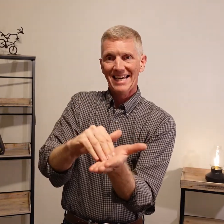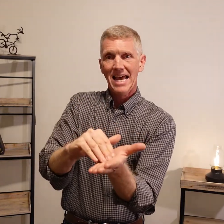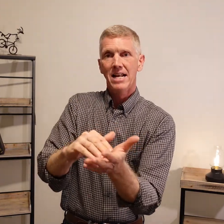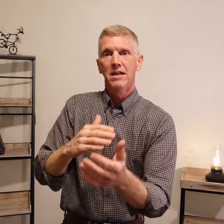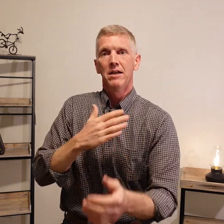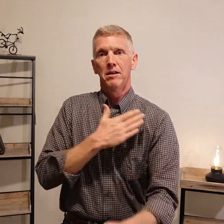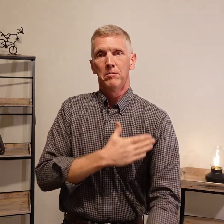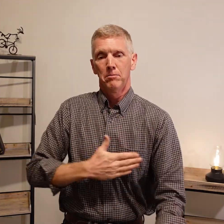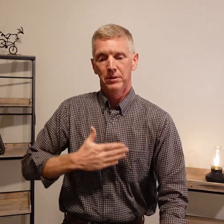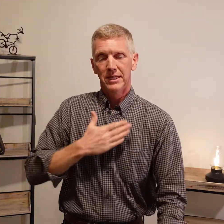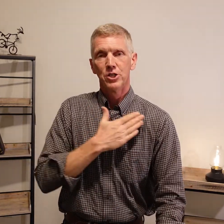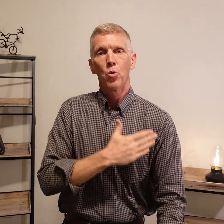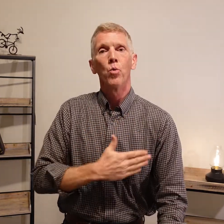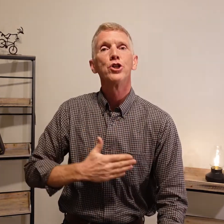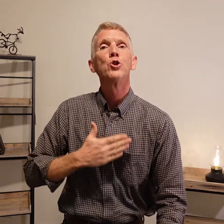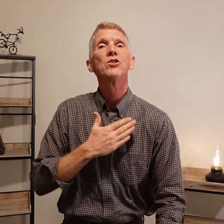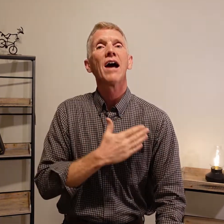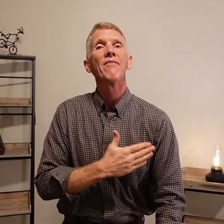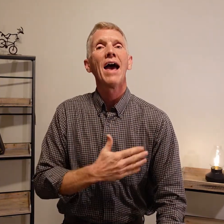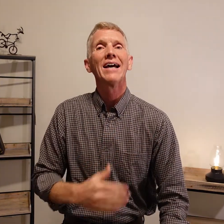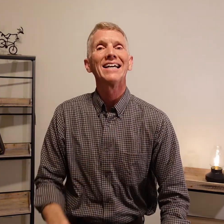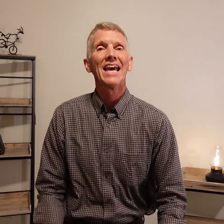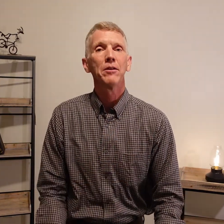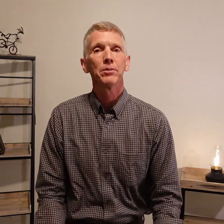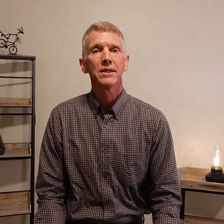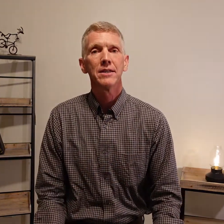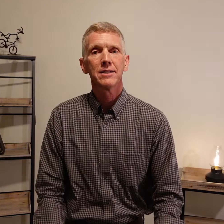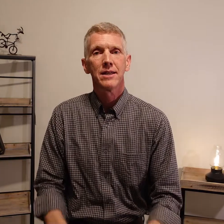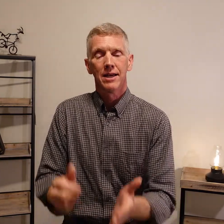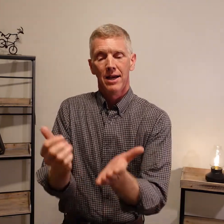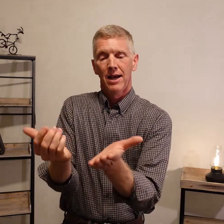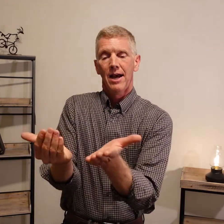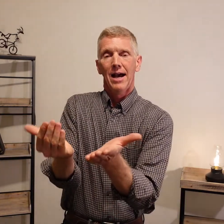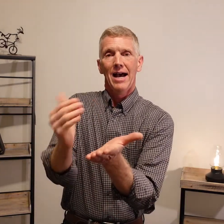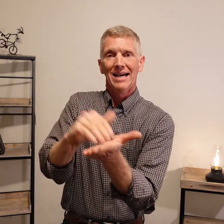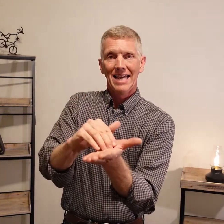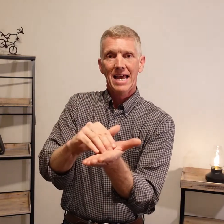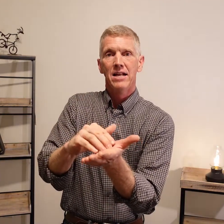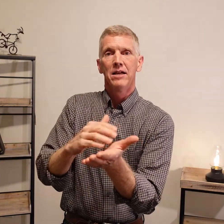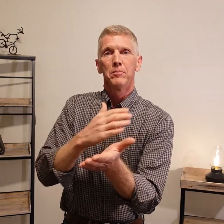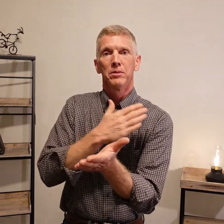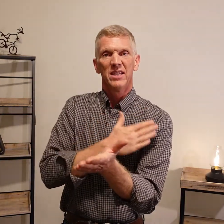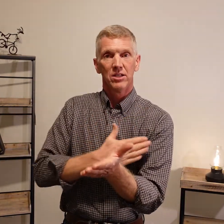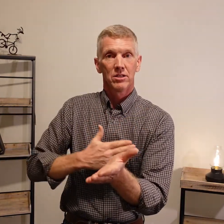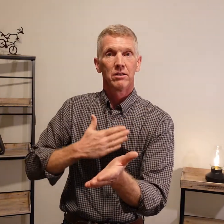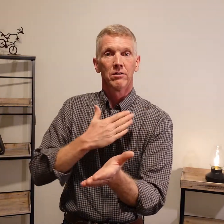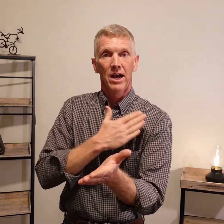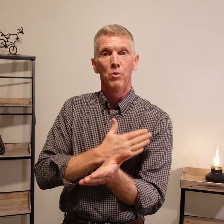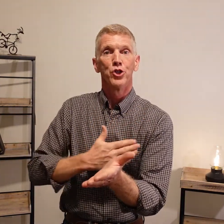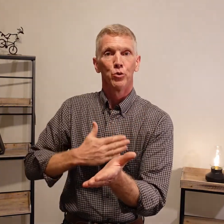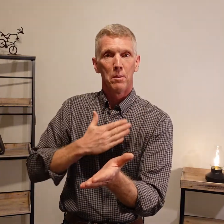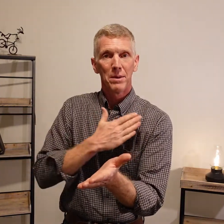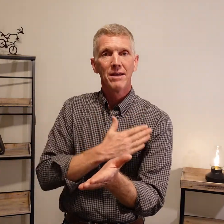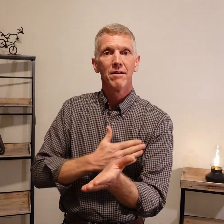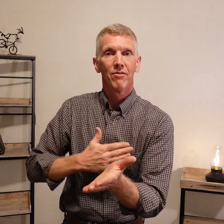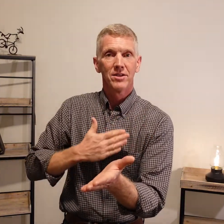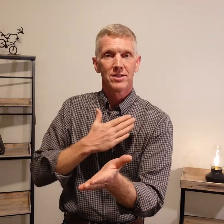Again, please. Would you sign that again, please? Again, please. Right? Would you repeat the